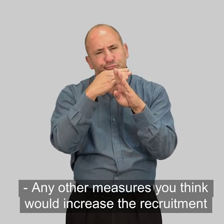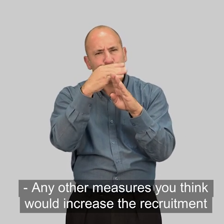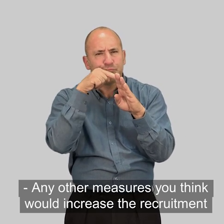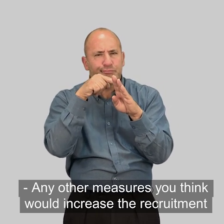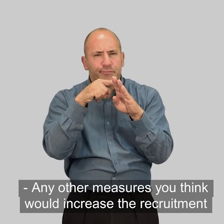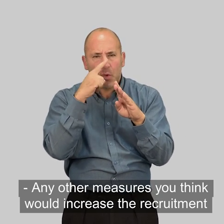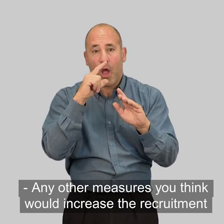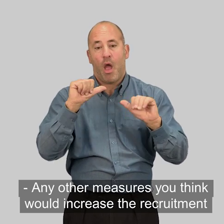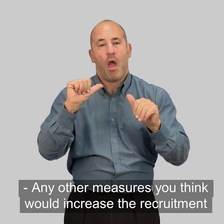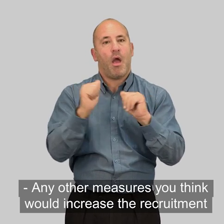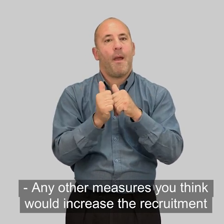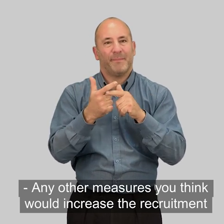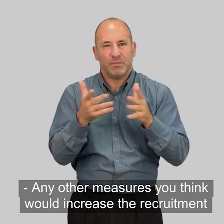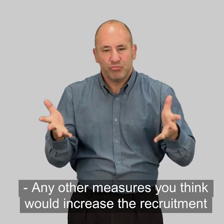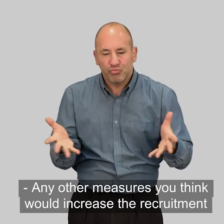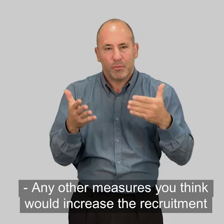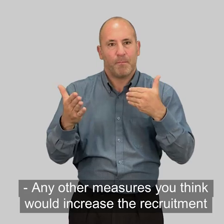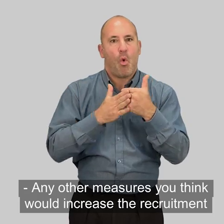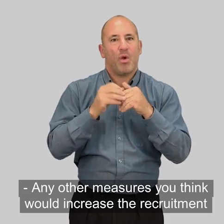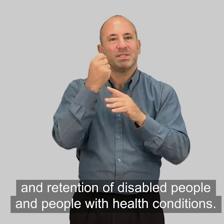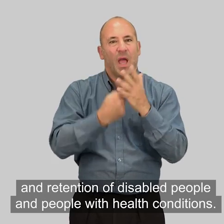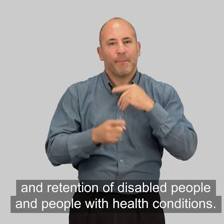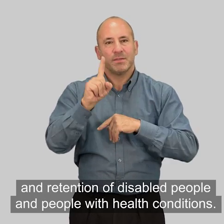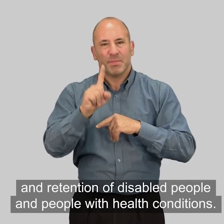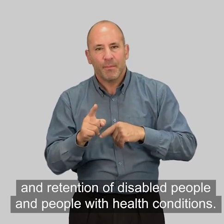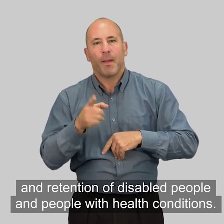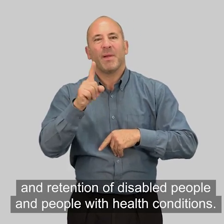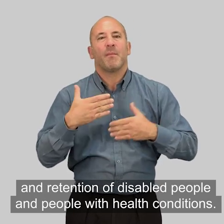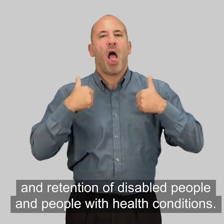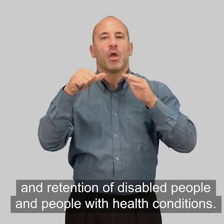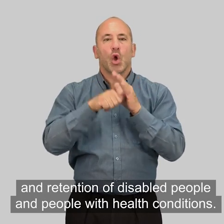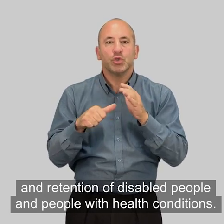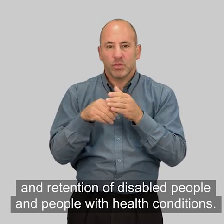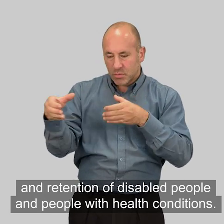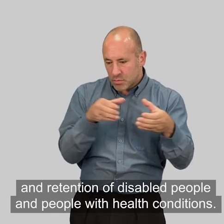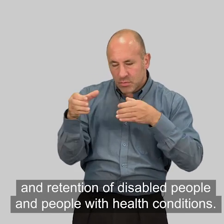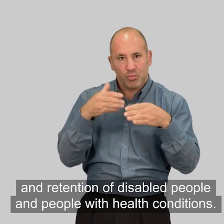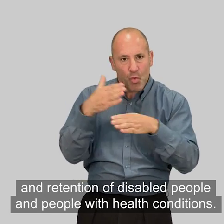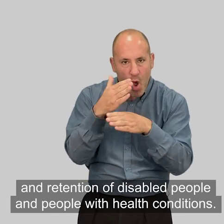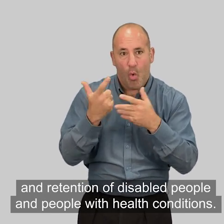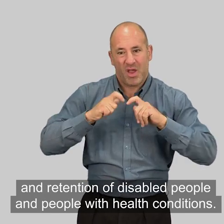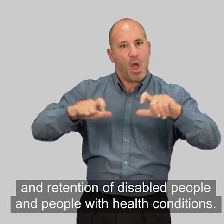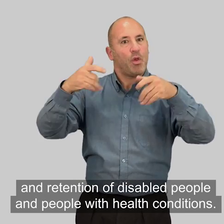Any other measures you think would increase the recruitment and retention of disabled people and people with health conditions?